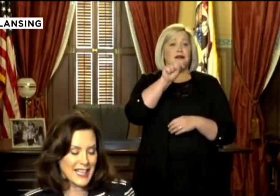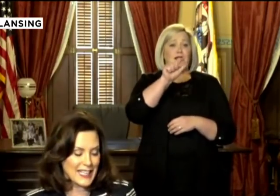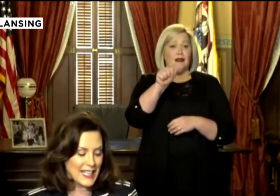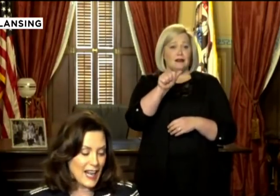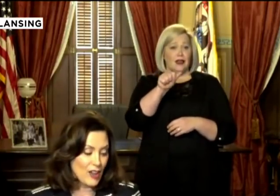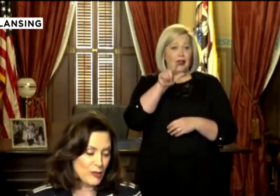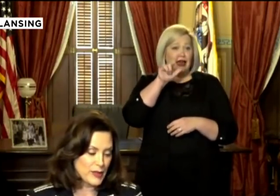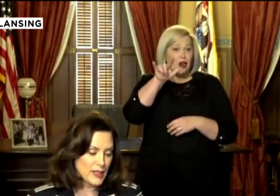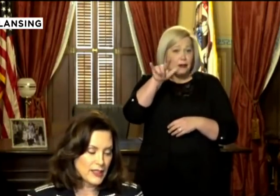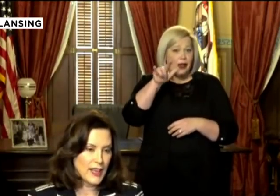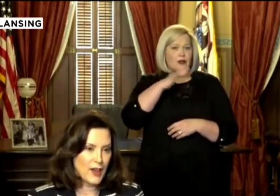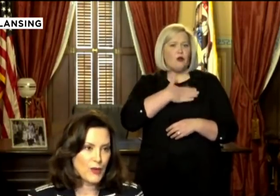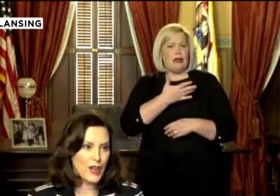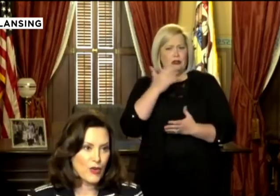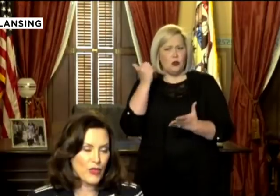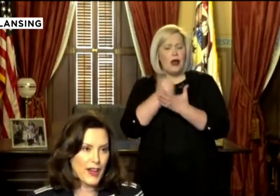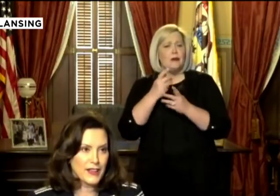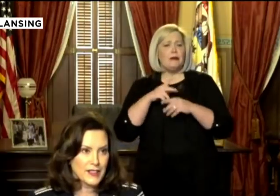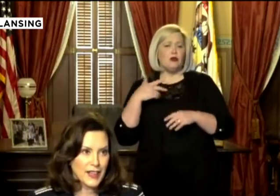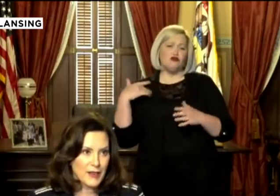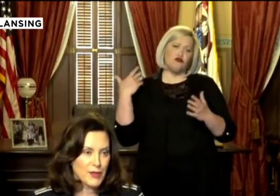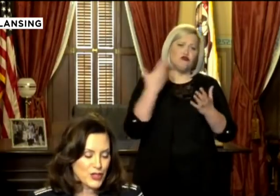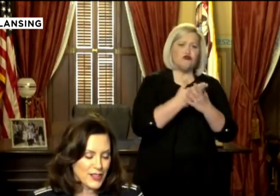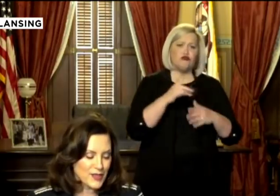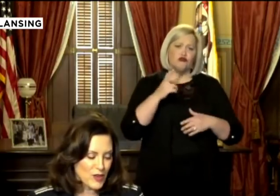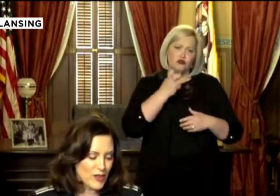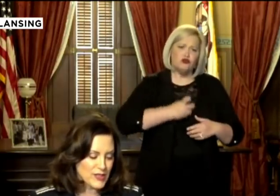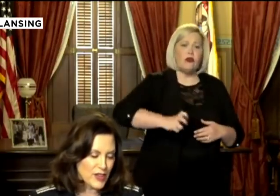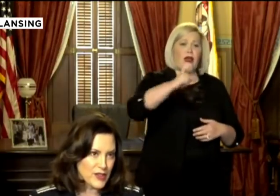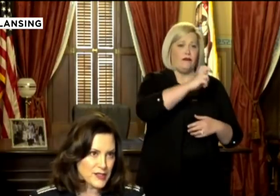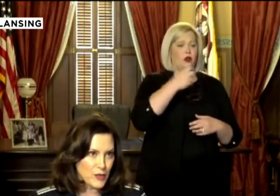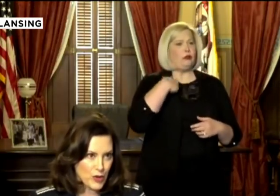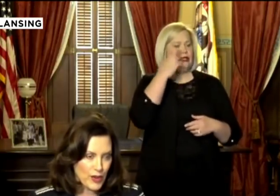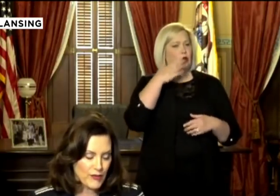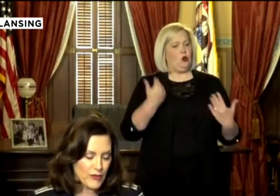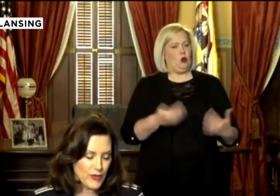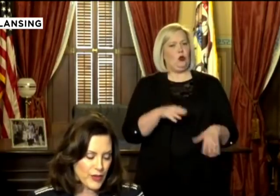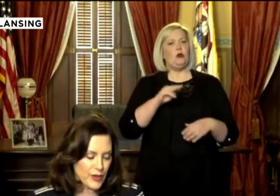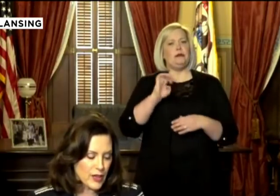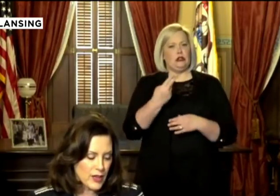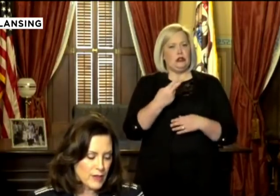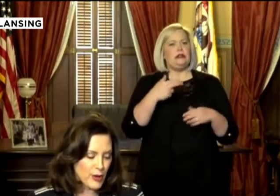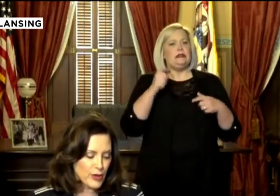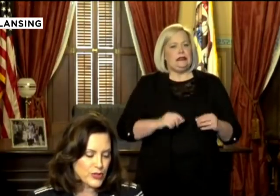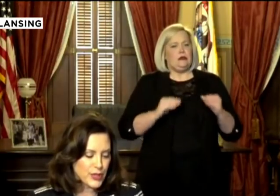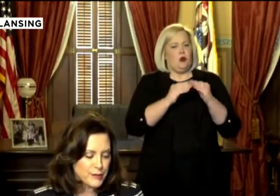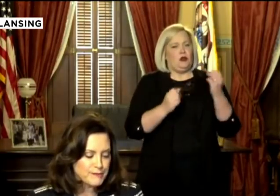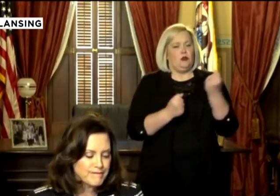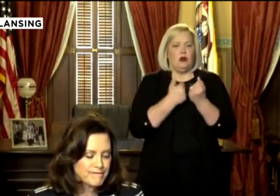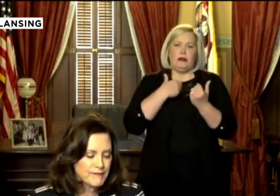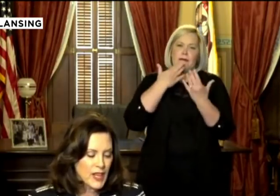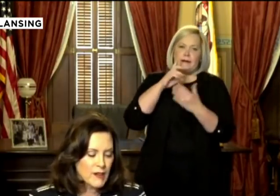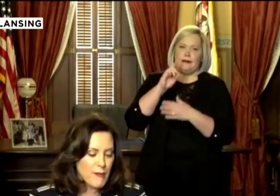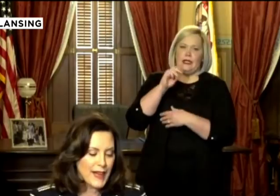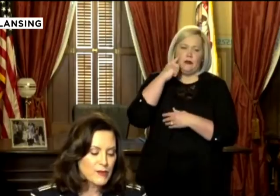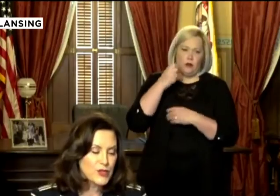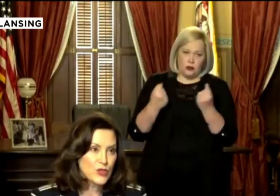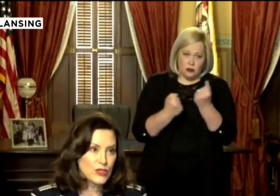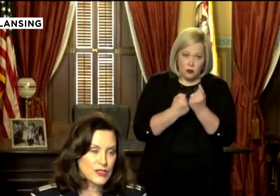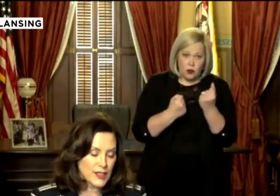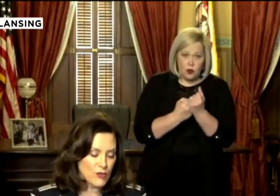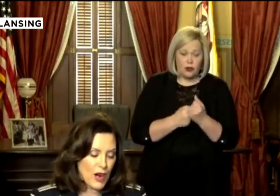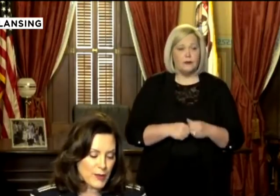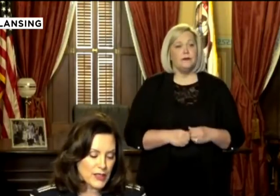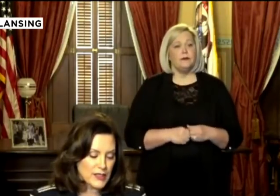to areas that need help. And we know that Michigan is one of those areas, and we're grateful for their partnership.